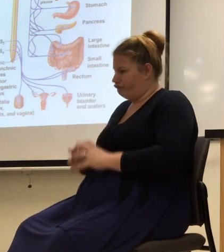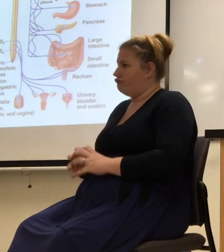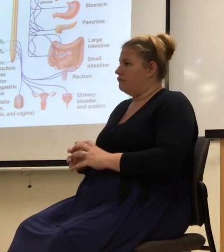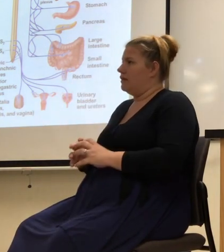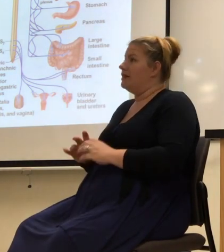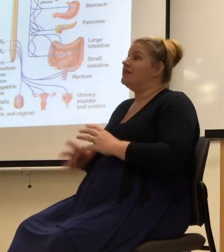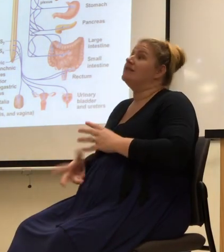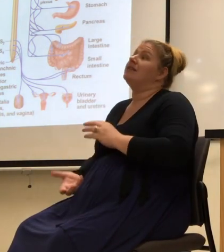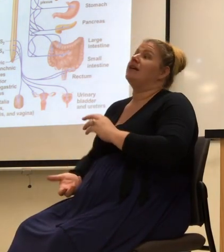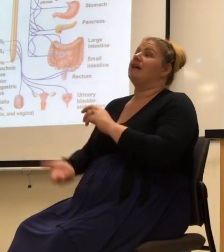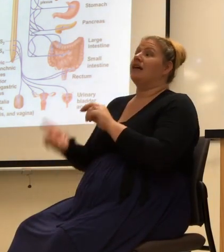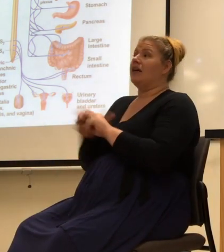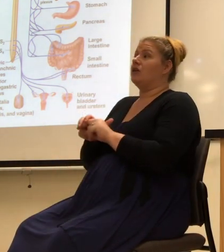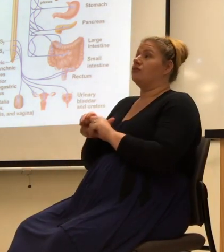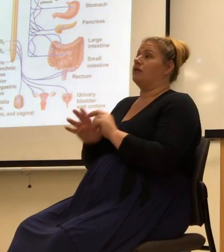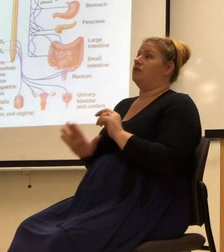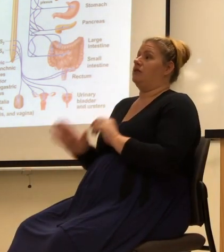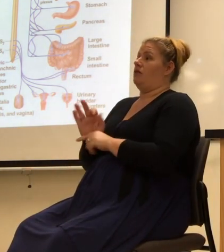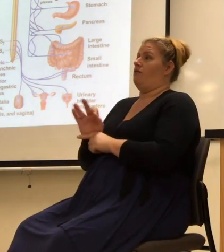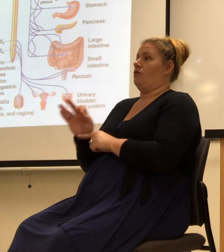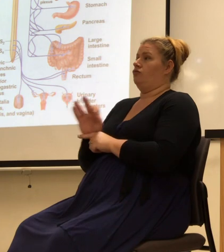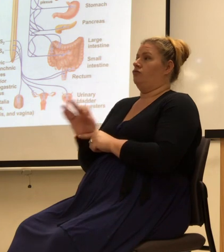increased function